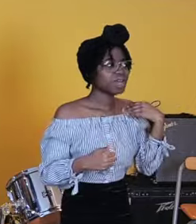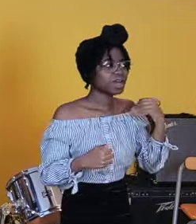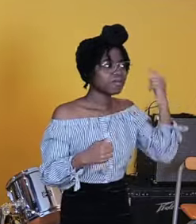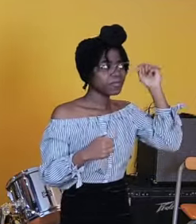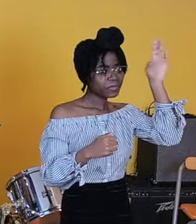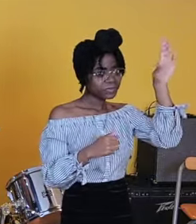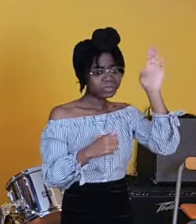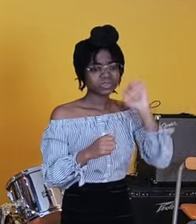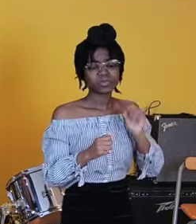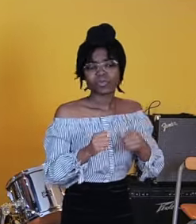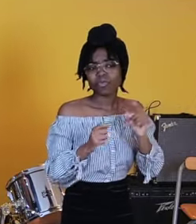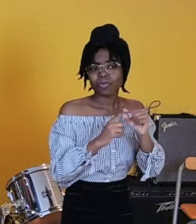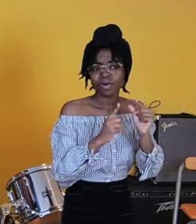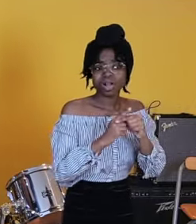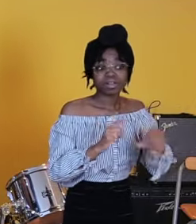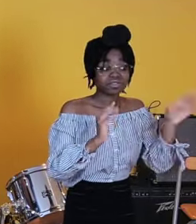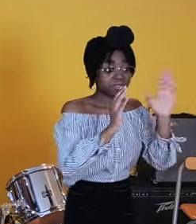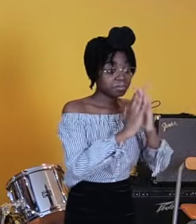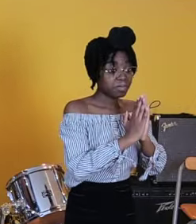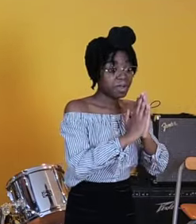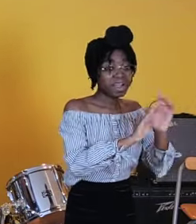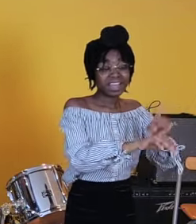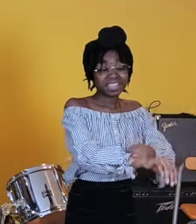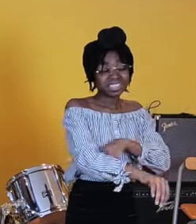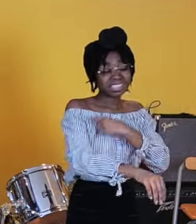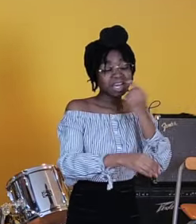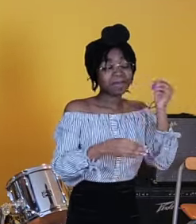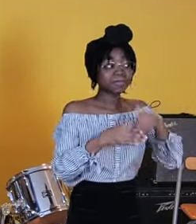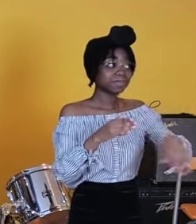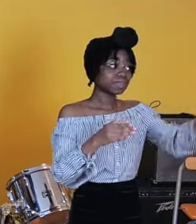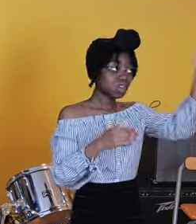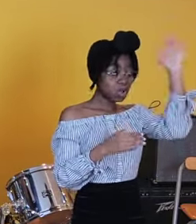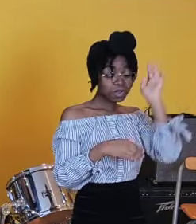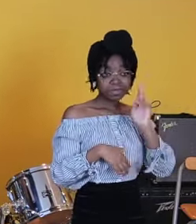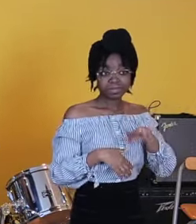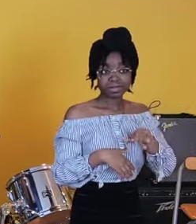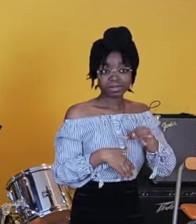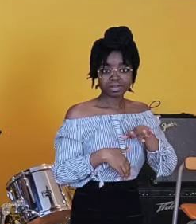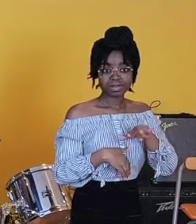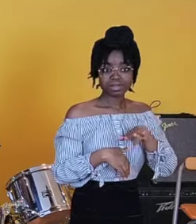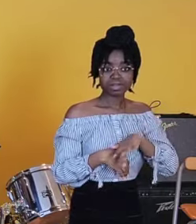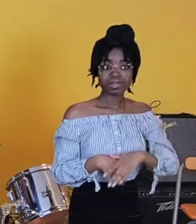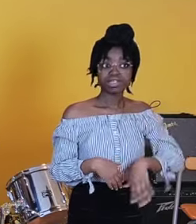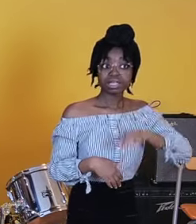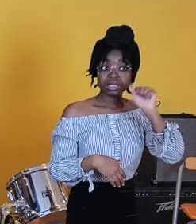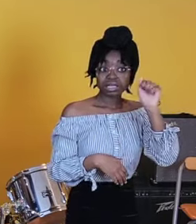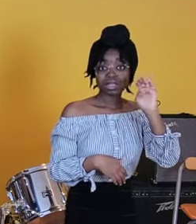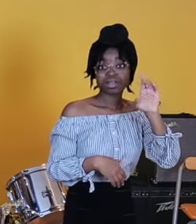the time that we spend in his presence. So this is Abel,